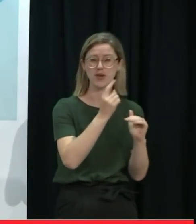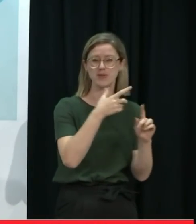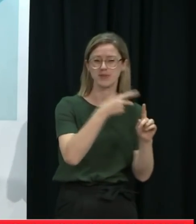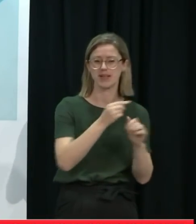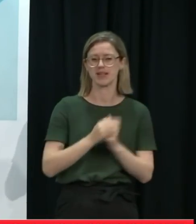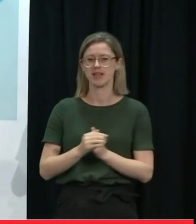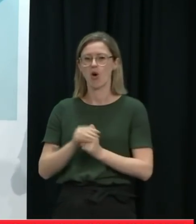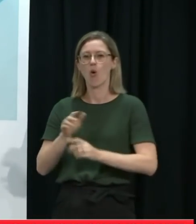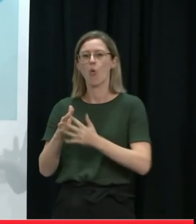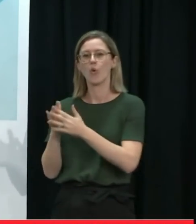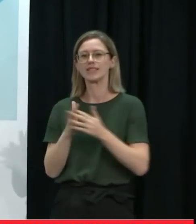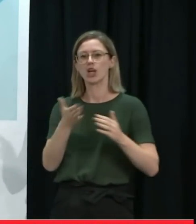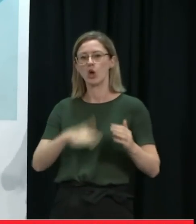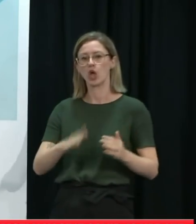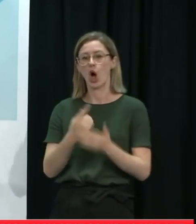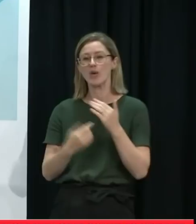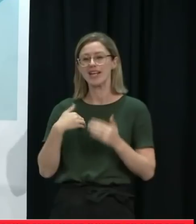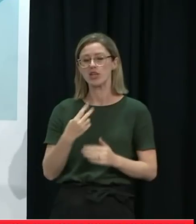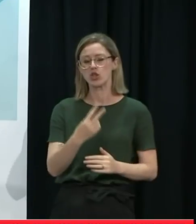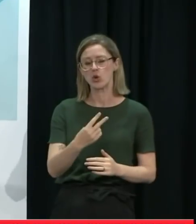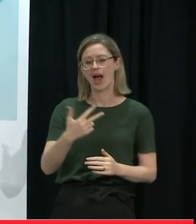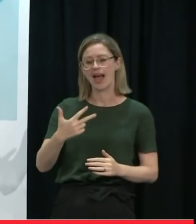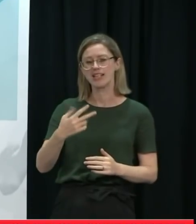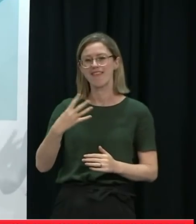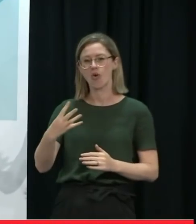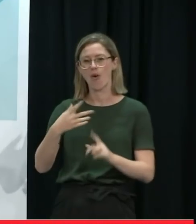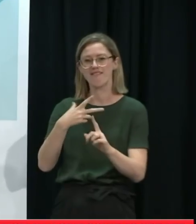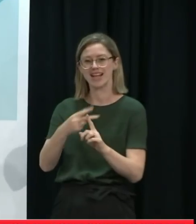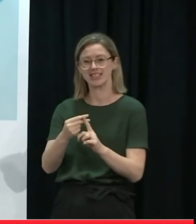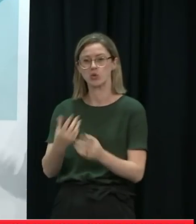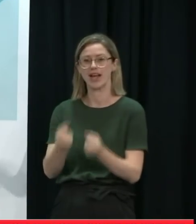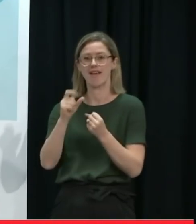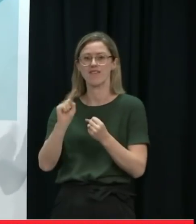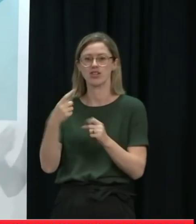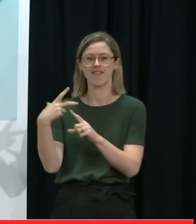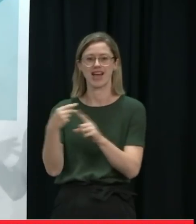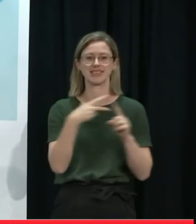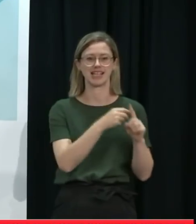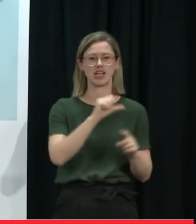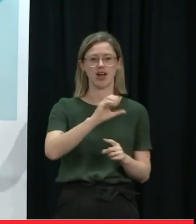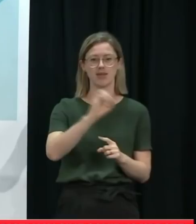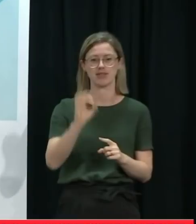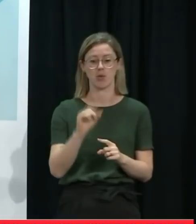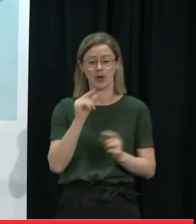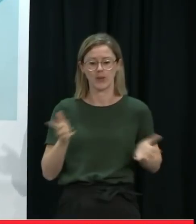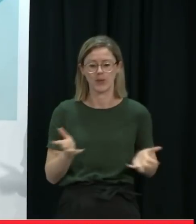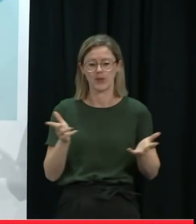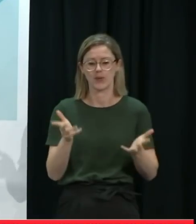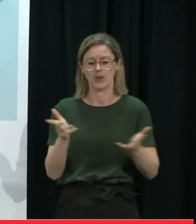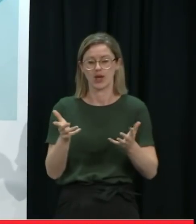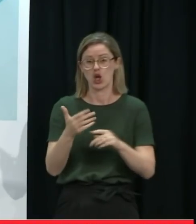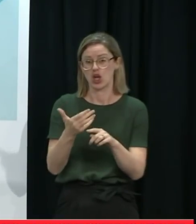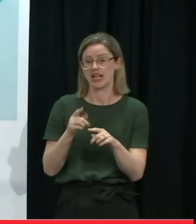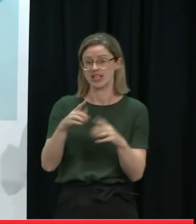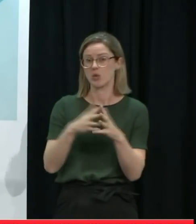Coast DHB 284 to reach the target, with a big push that could be done in both of those DHBs by very early